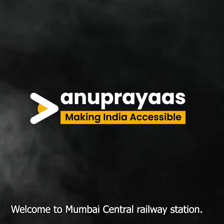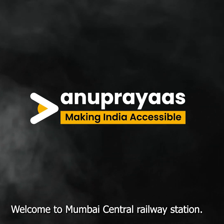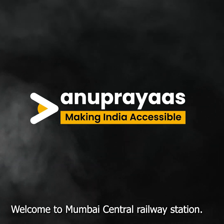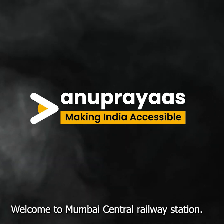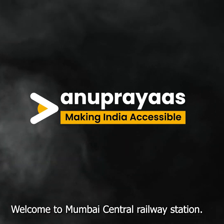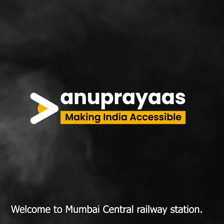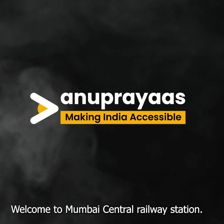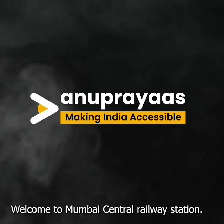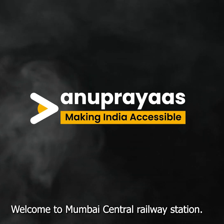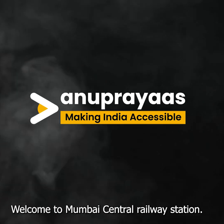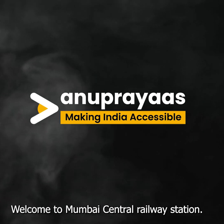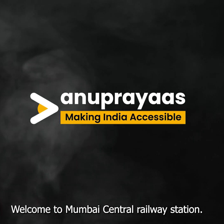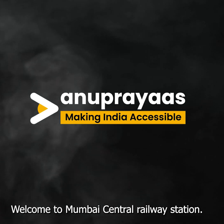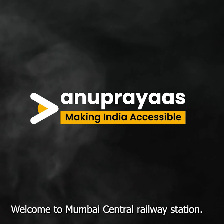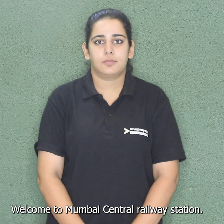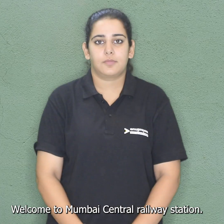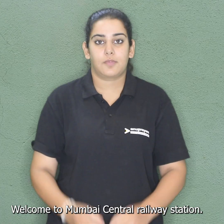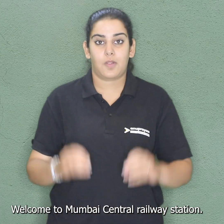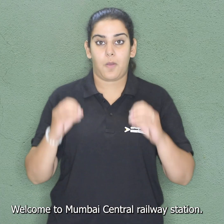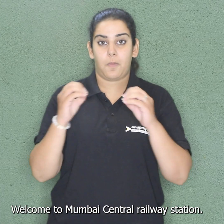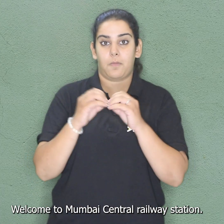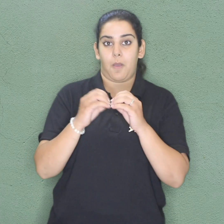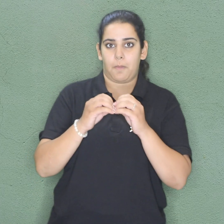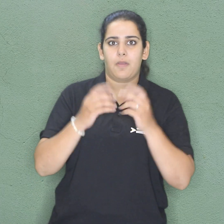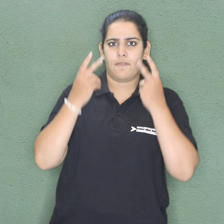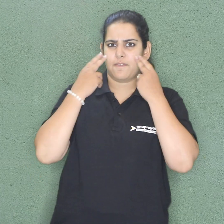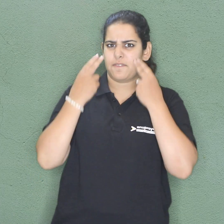Welcome to Mumbai Central Railway Station.